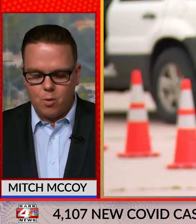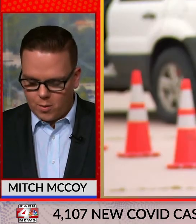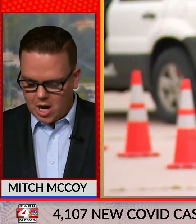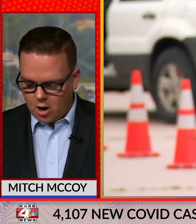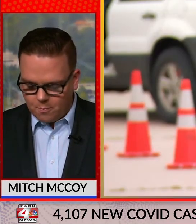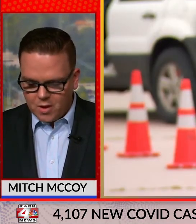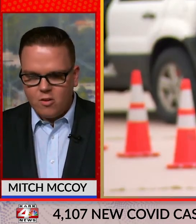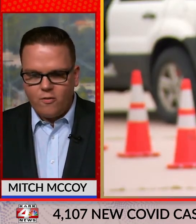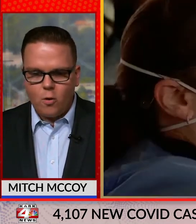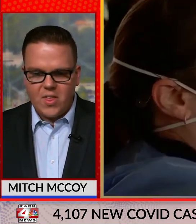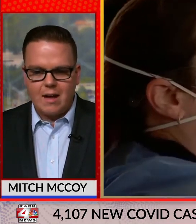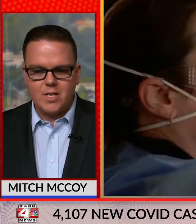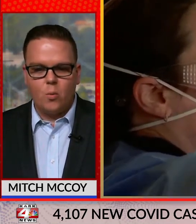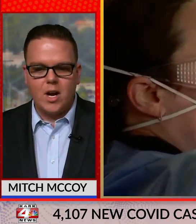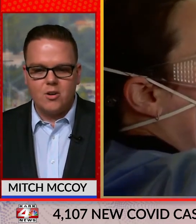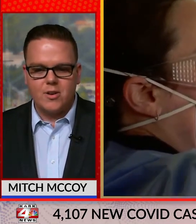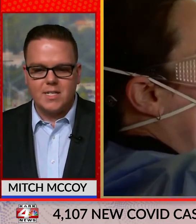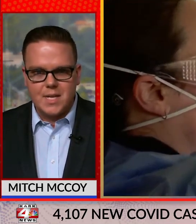recap what we know.